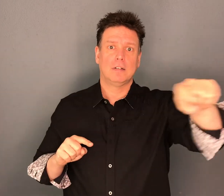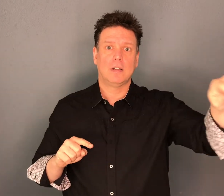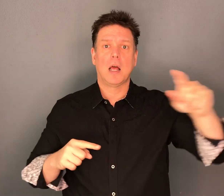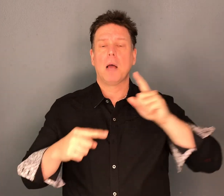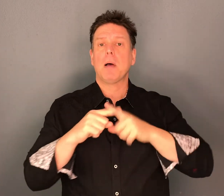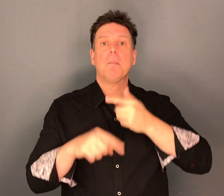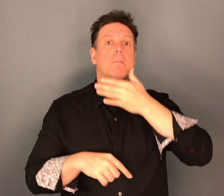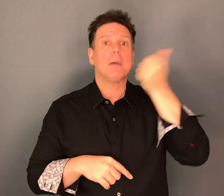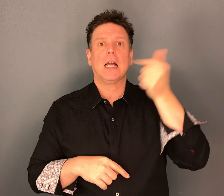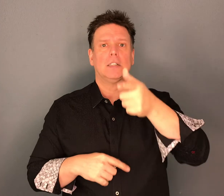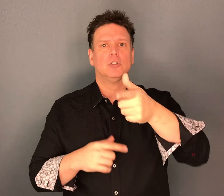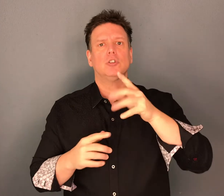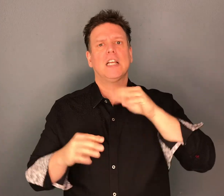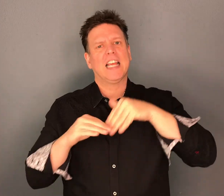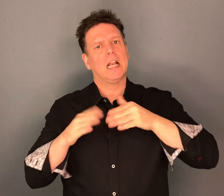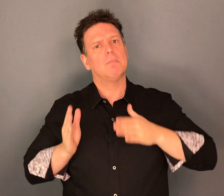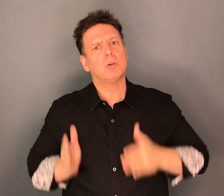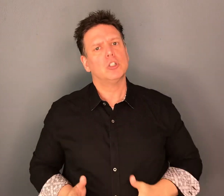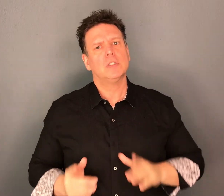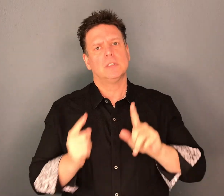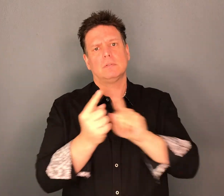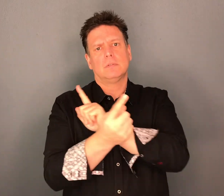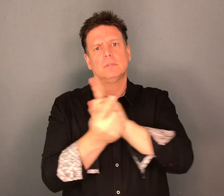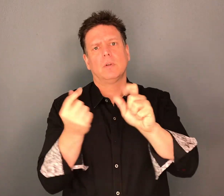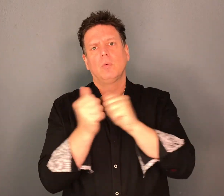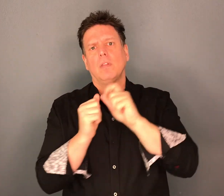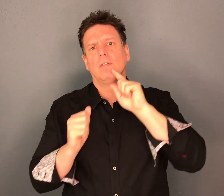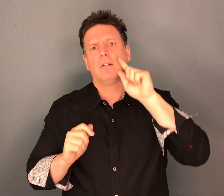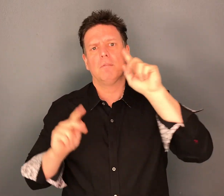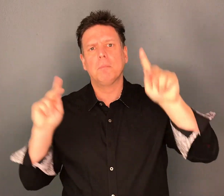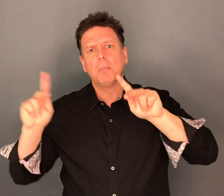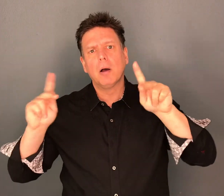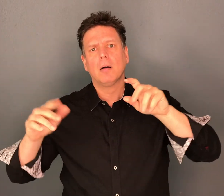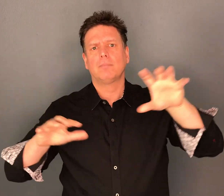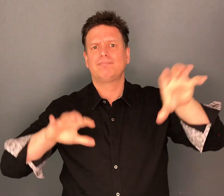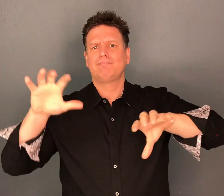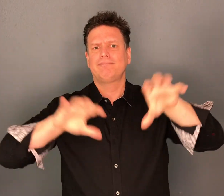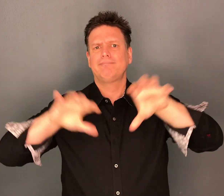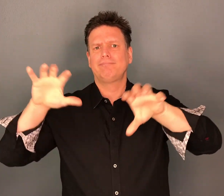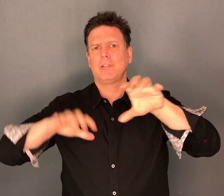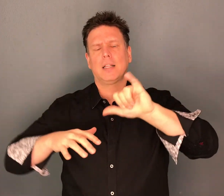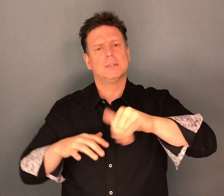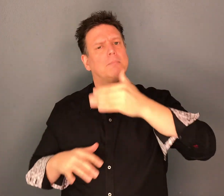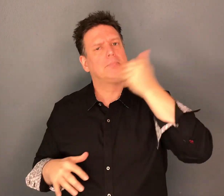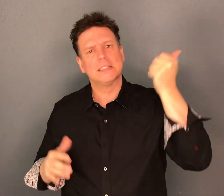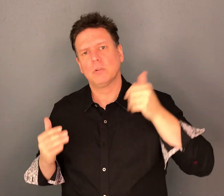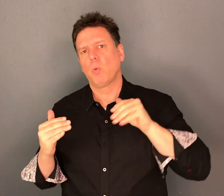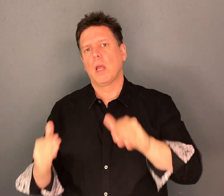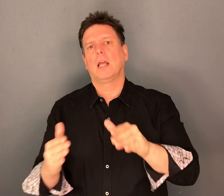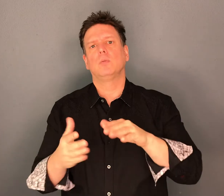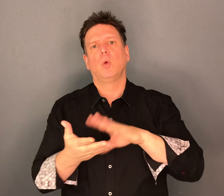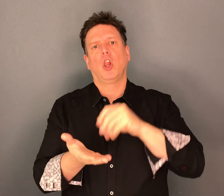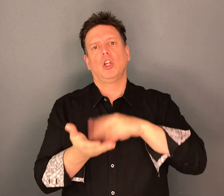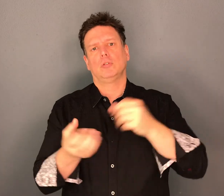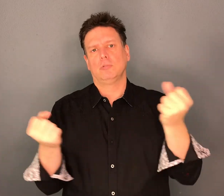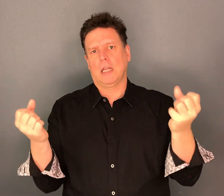from Dr. Jim. It's really better to meet people in person and chat them up. It's the best way to